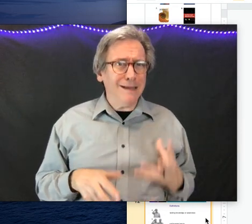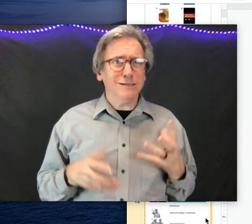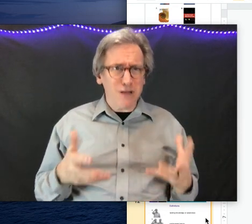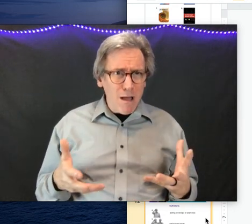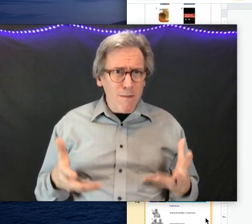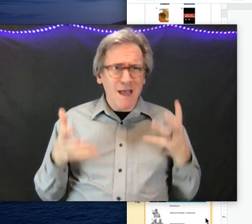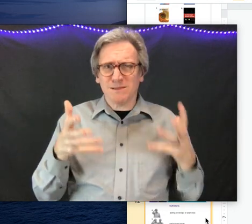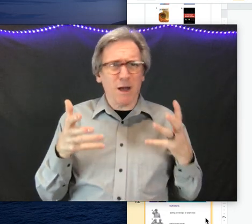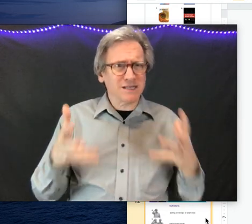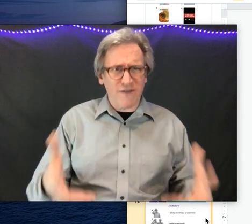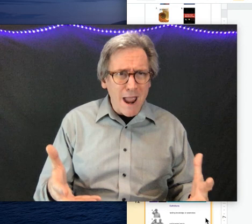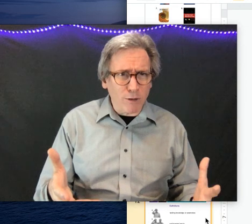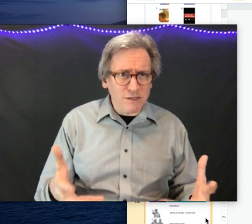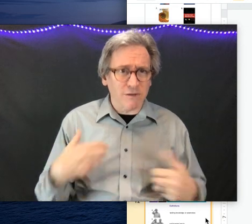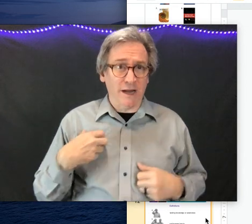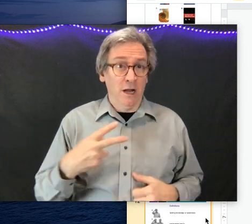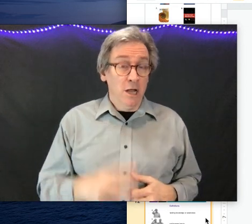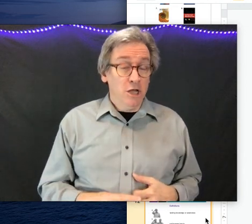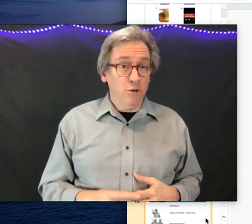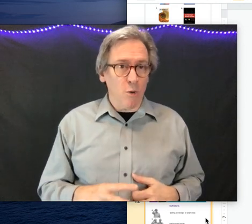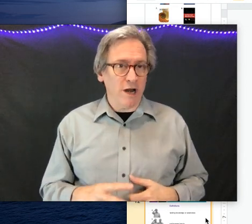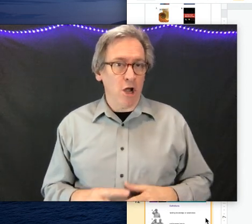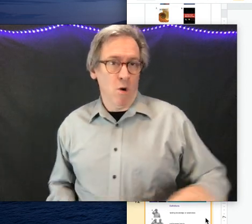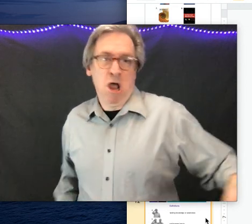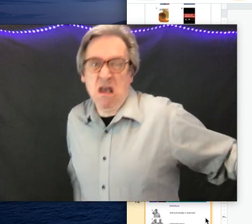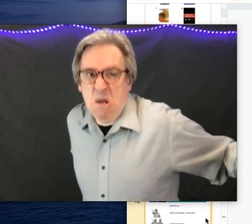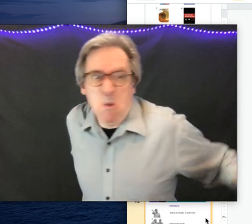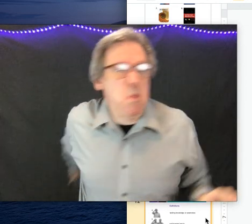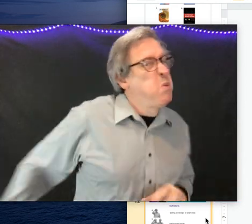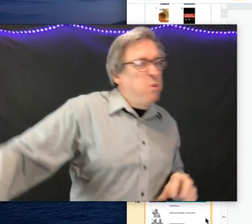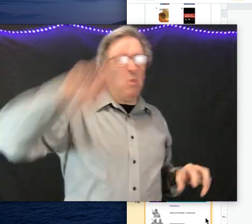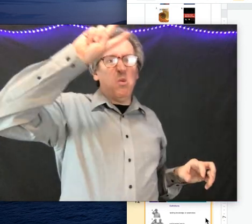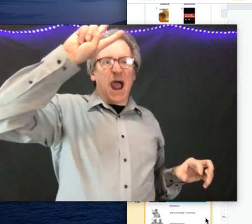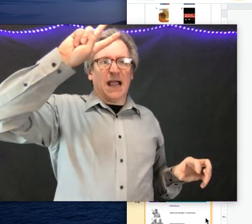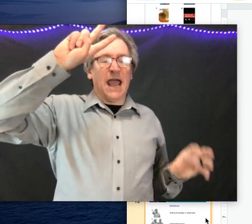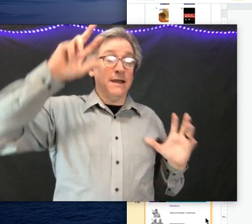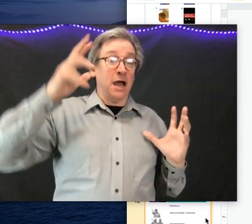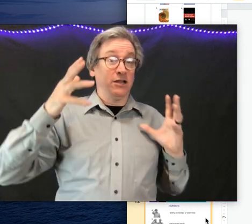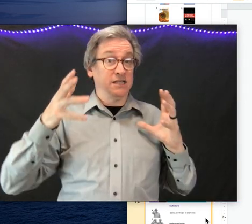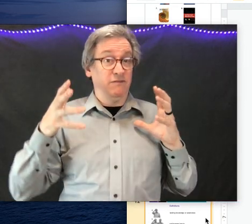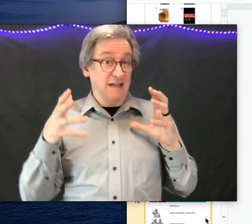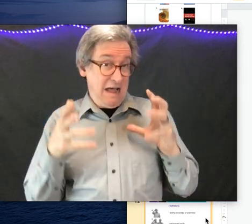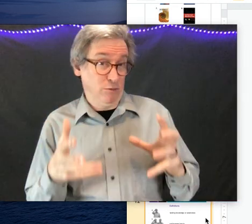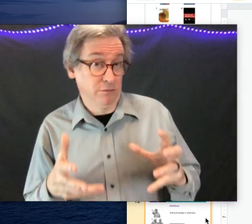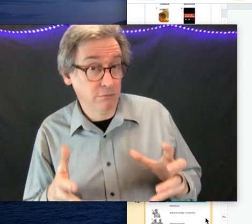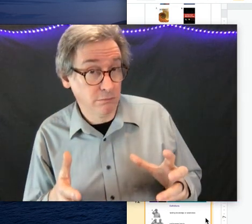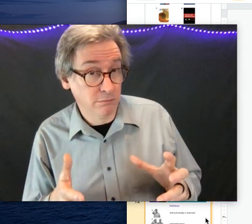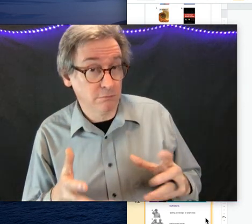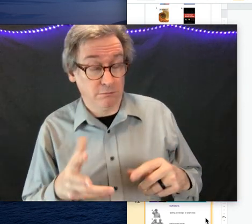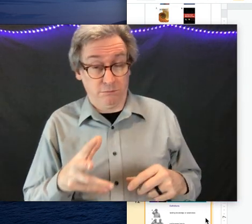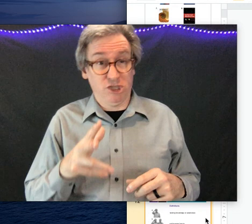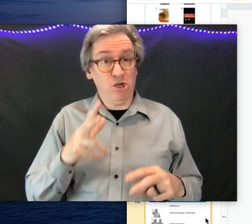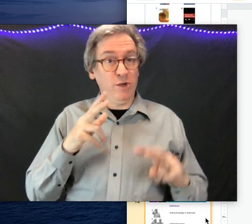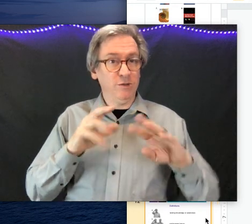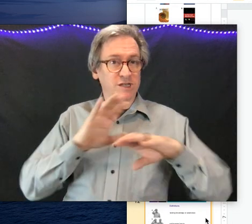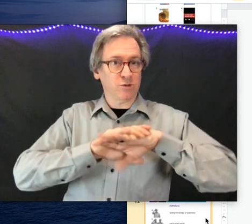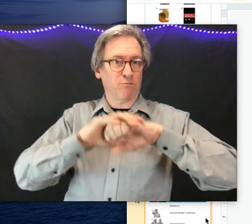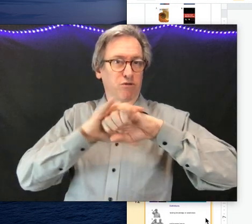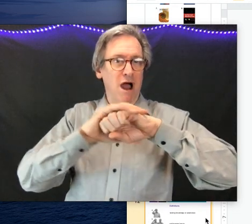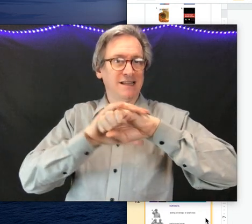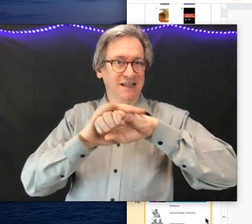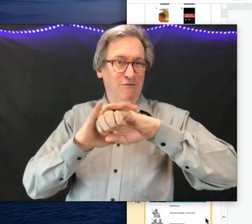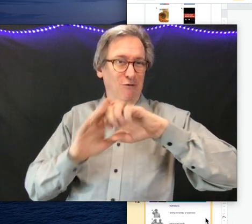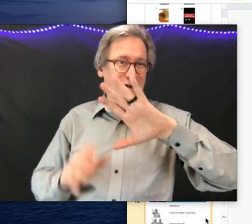God, he is dumb as a box of hammers, right? You don't want to go whack and knock yourself out. So we use a